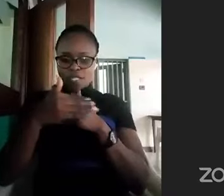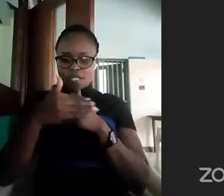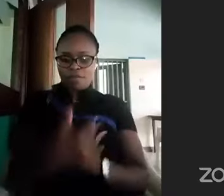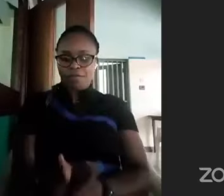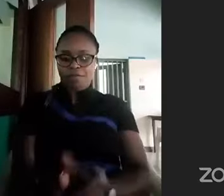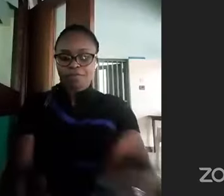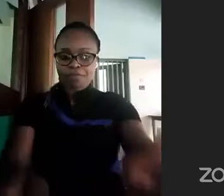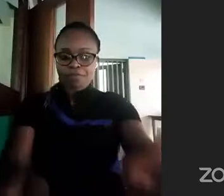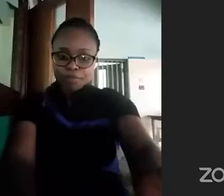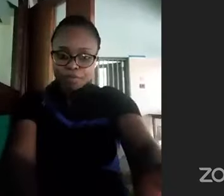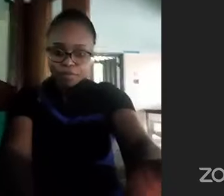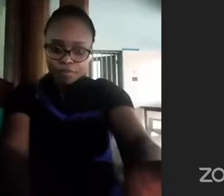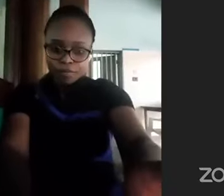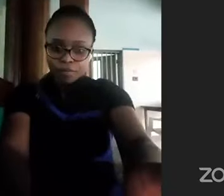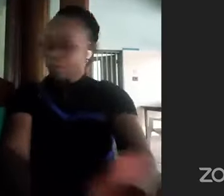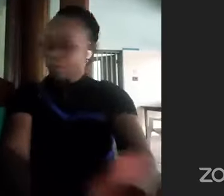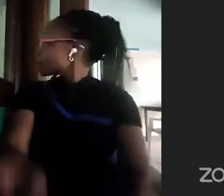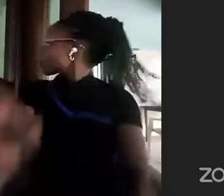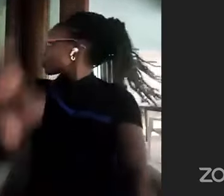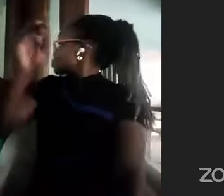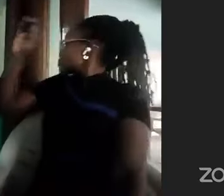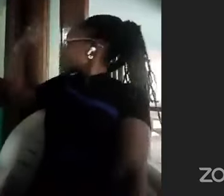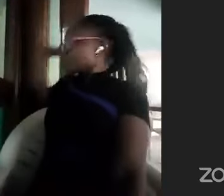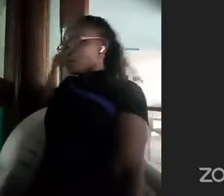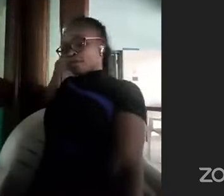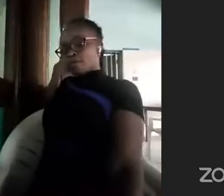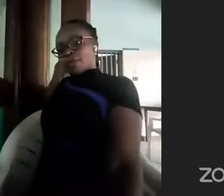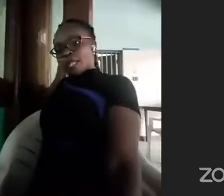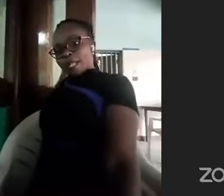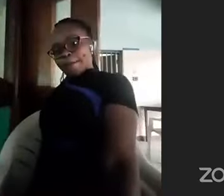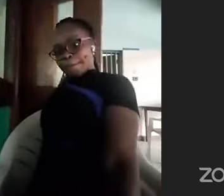volume. Are you able to hear me clearly now?